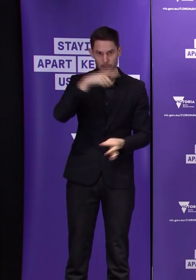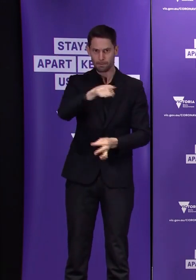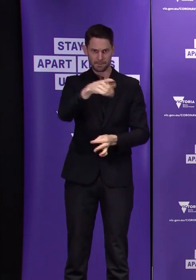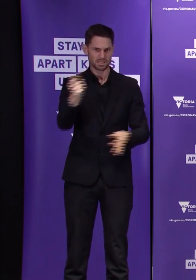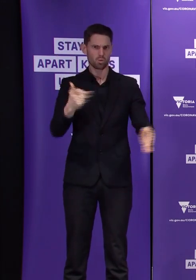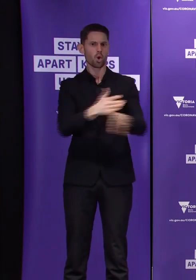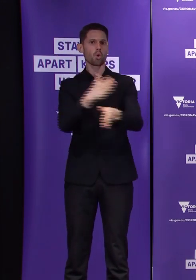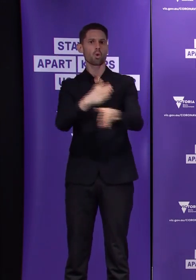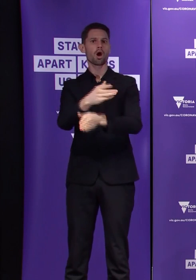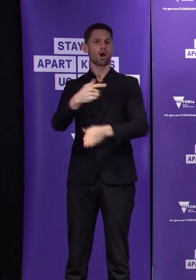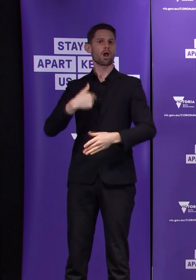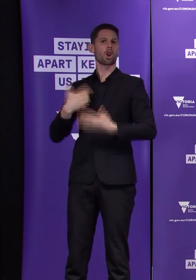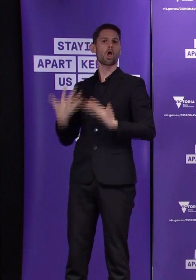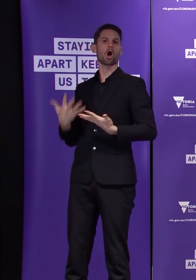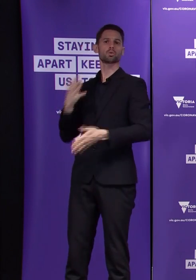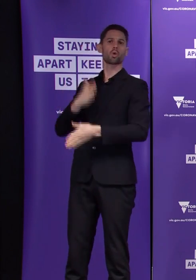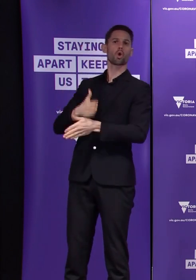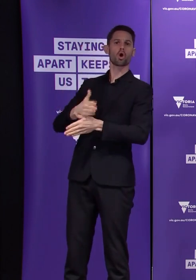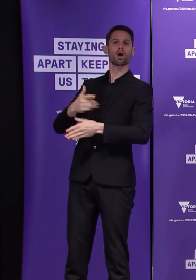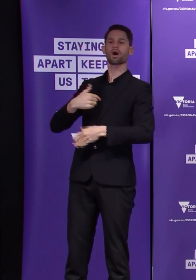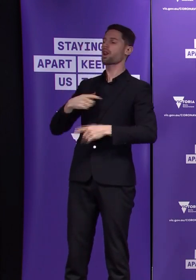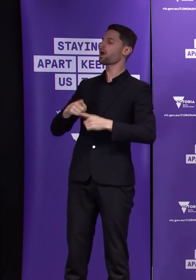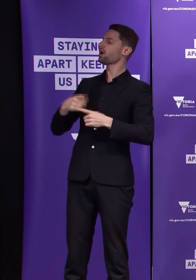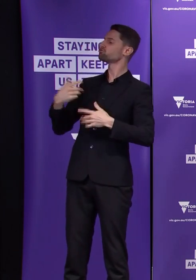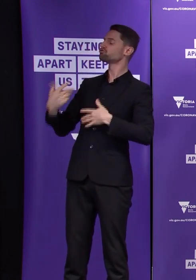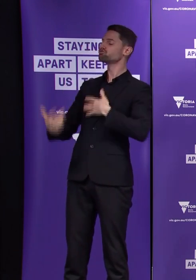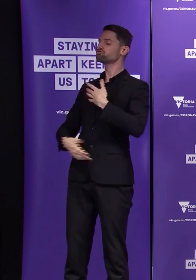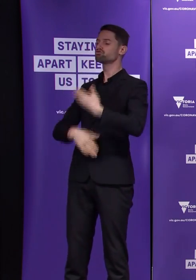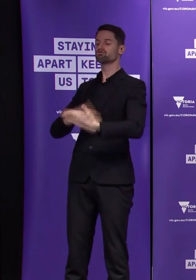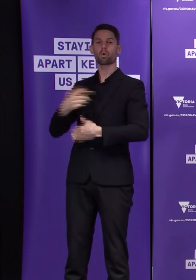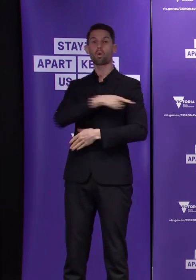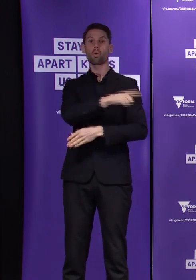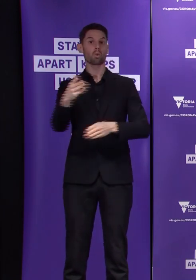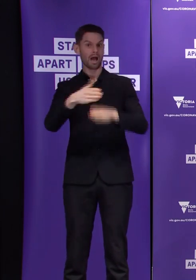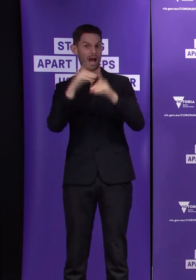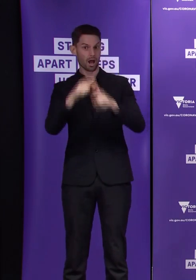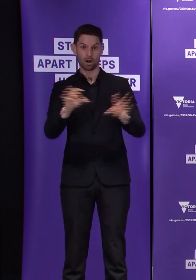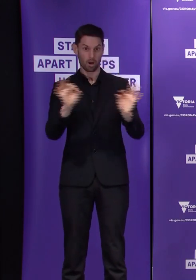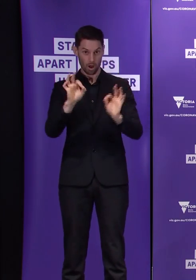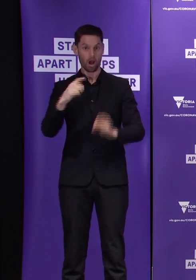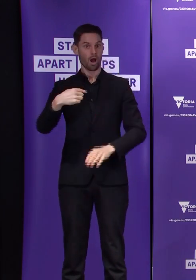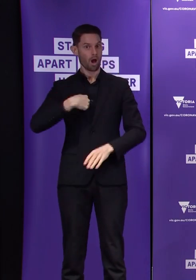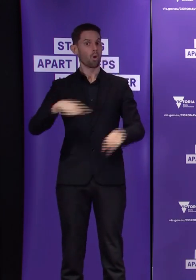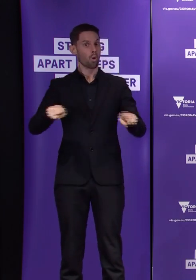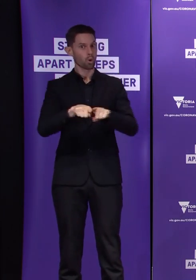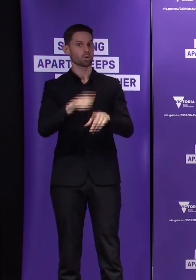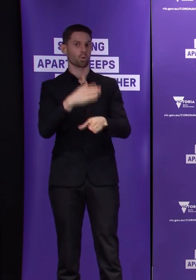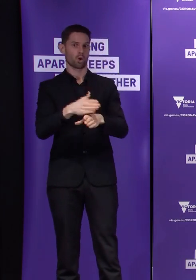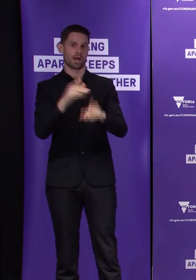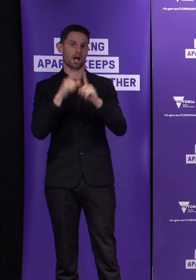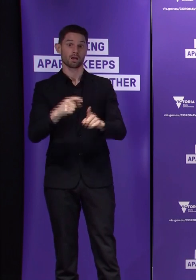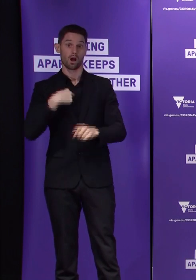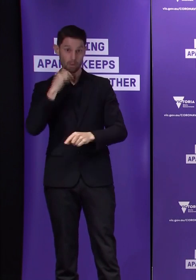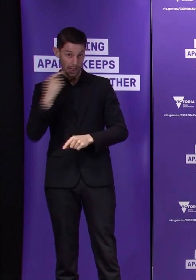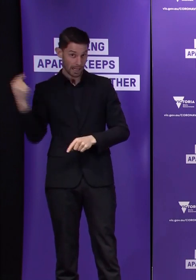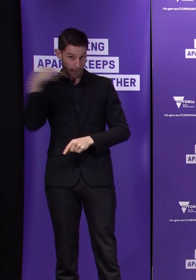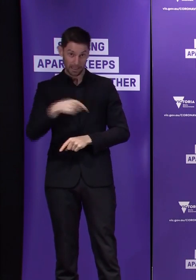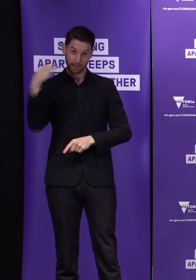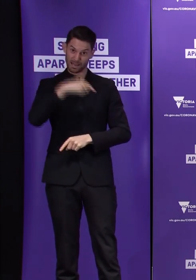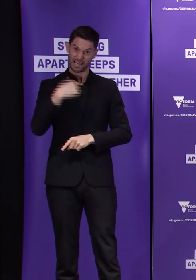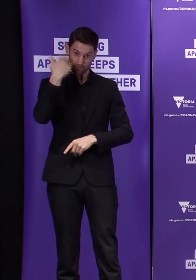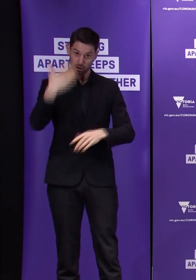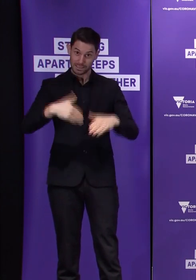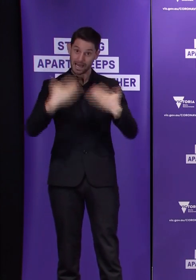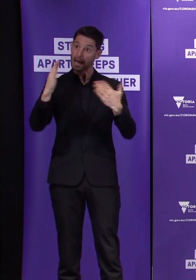and I never will. And I'll be here until this is done, because that's an important part of the job that I have. And